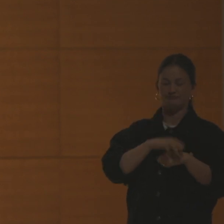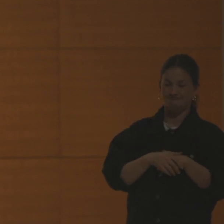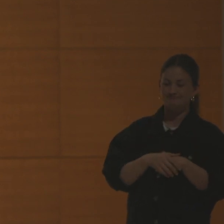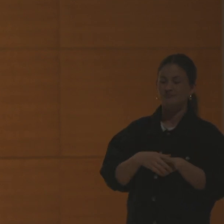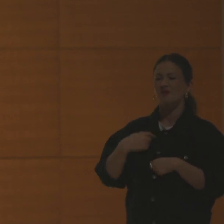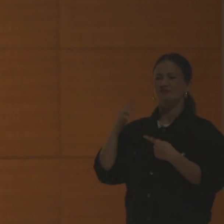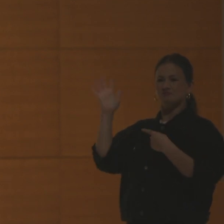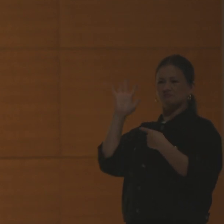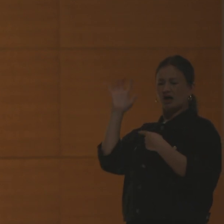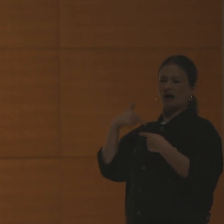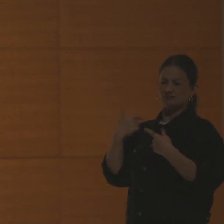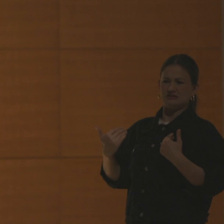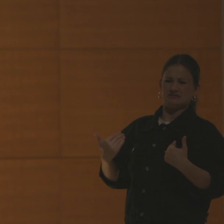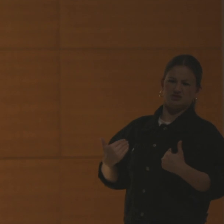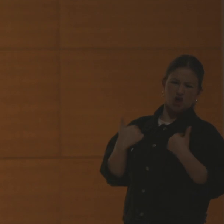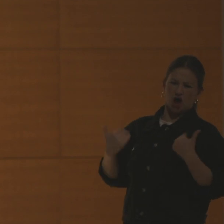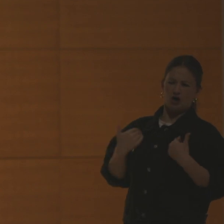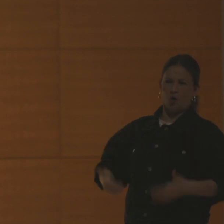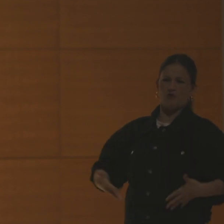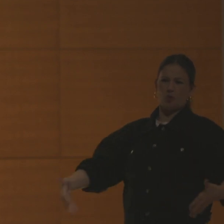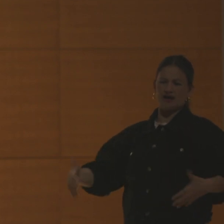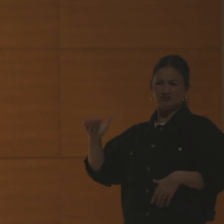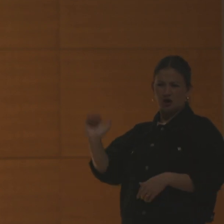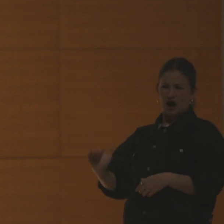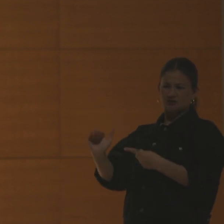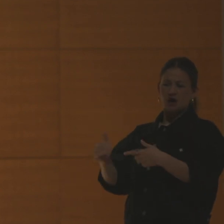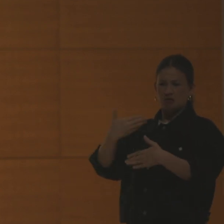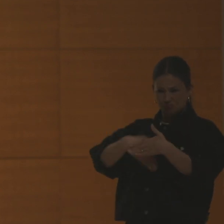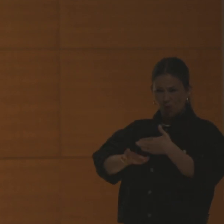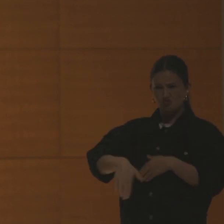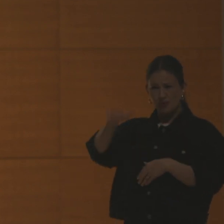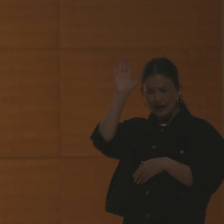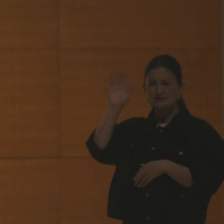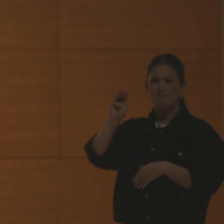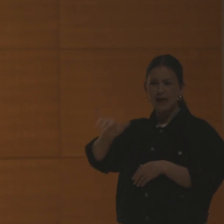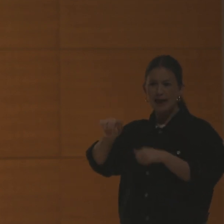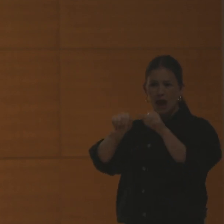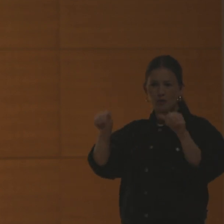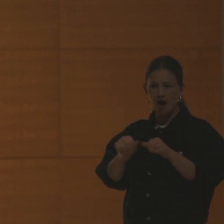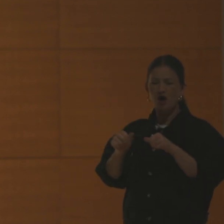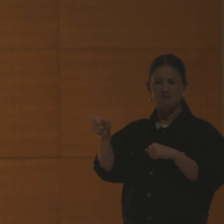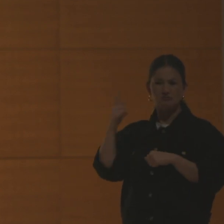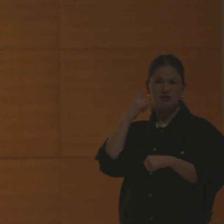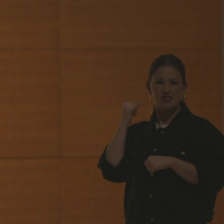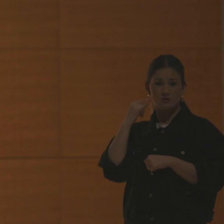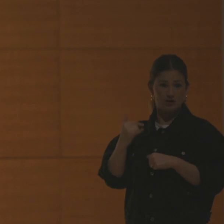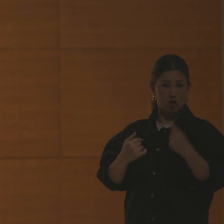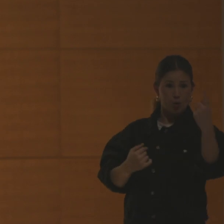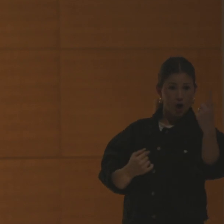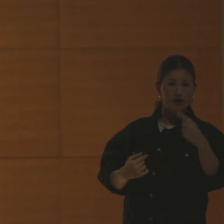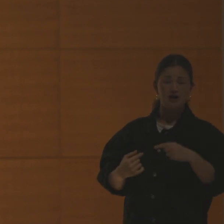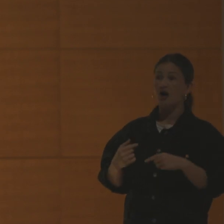shy, overweight child, the son of Pakistani Muslim immigrants, born and raised in the Bay Area, California. Anybody? Bay Area? One person. Thank you for that